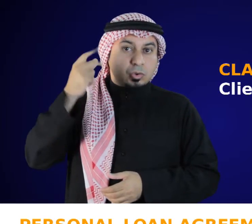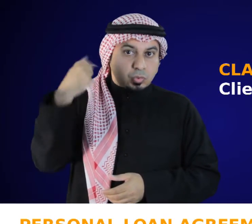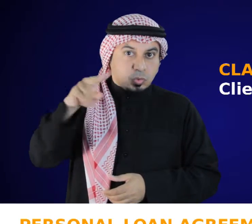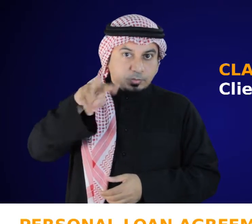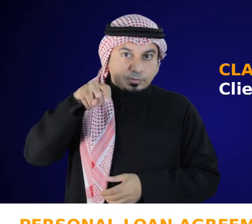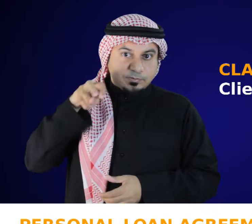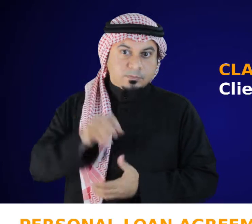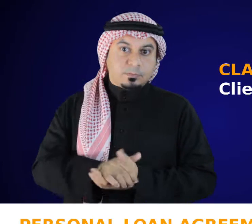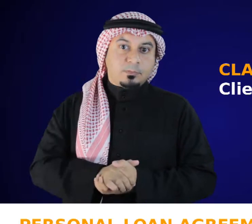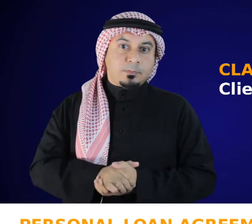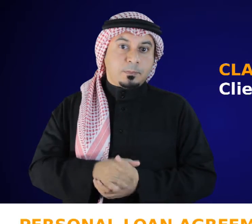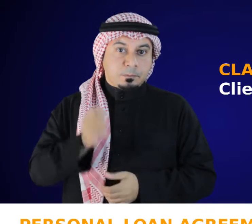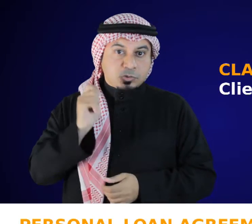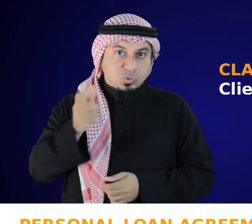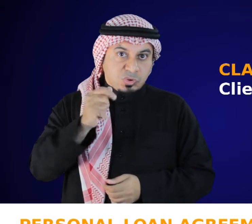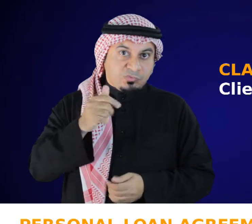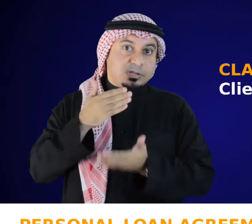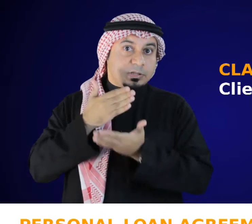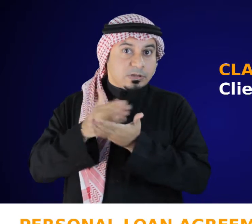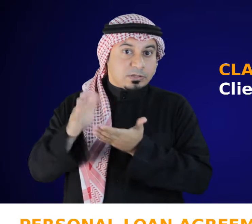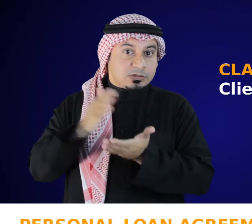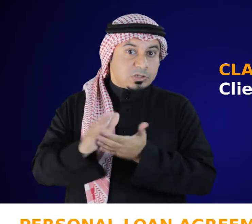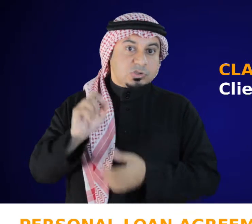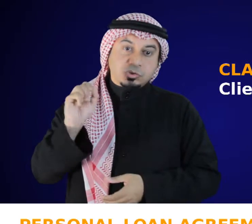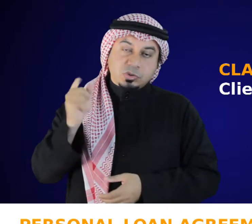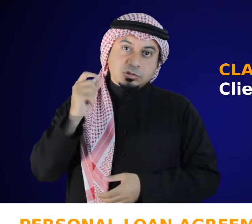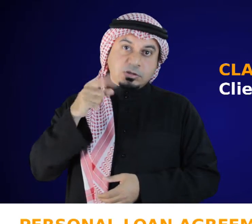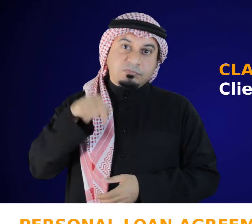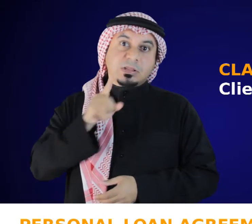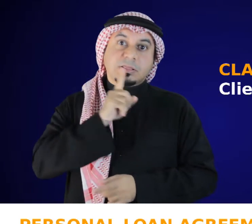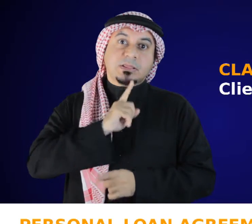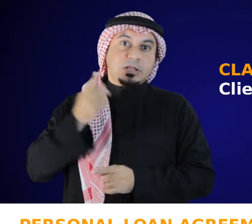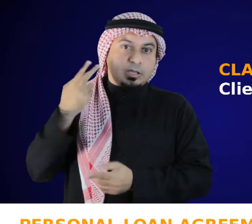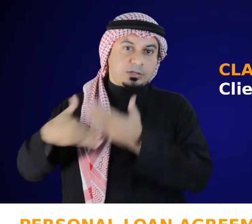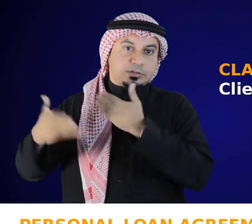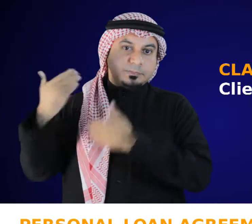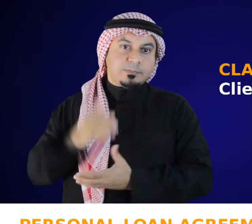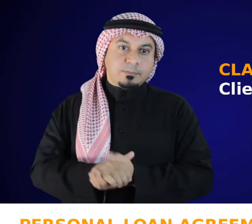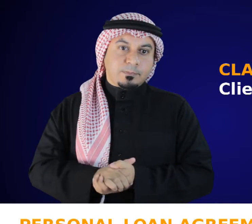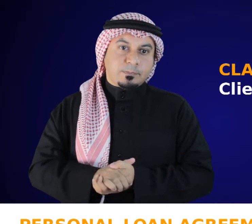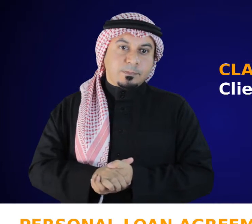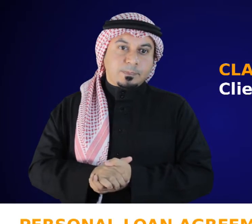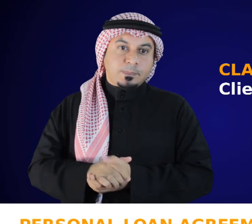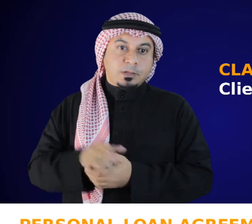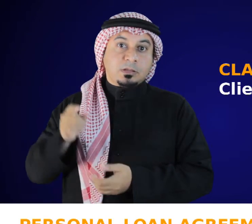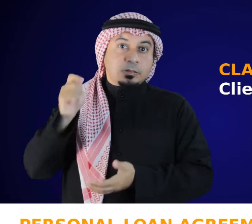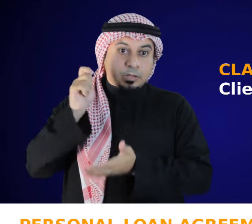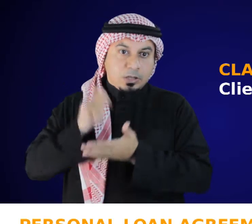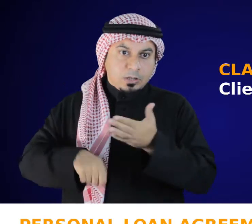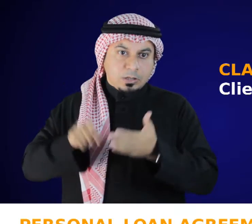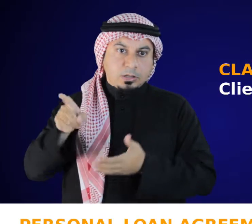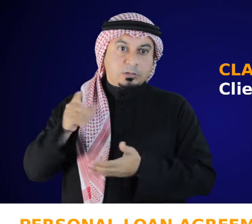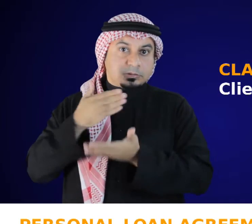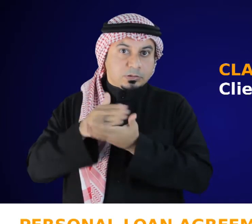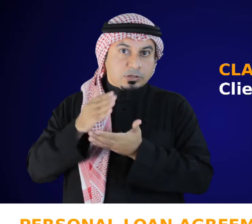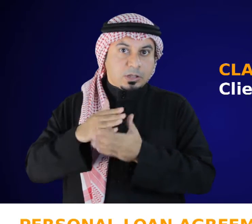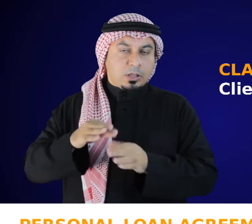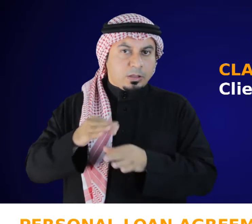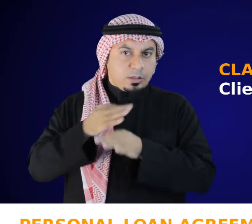1. Repay the loan and any interest, commissions, fees, and expenses in monthly installments on its maturity